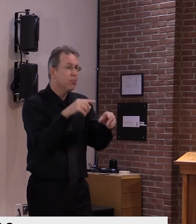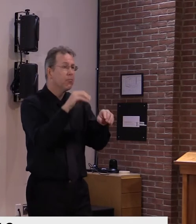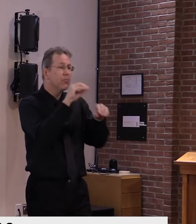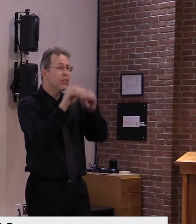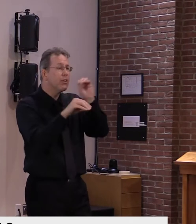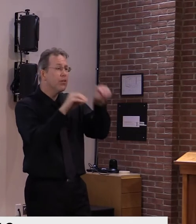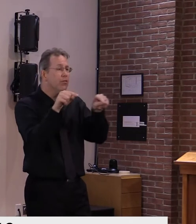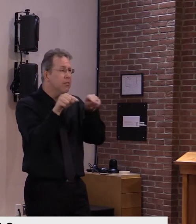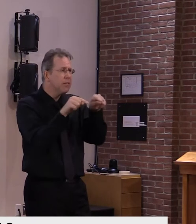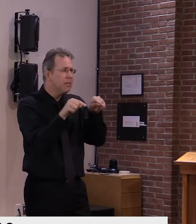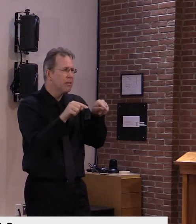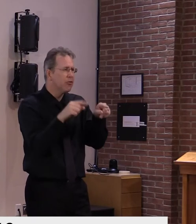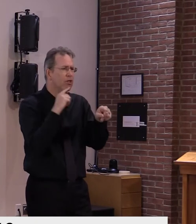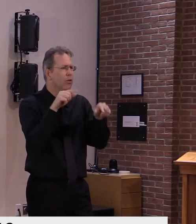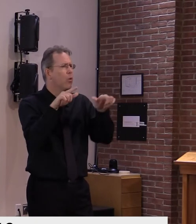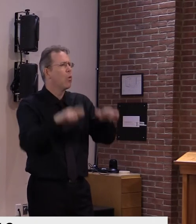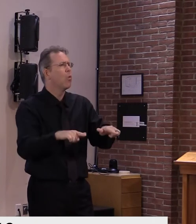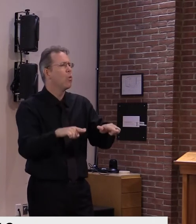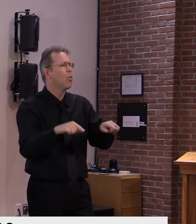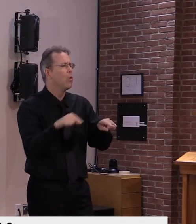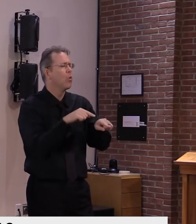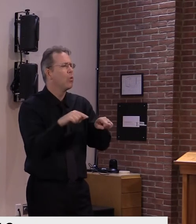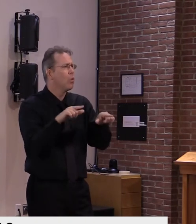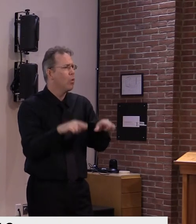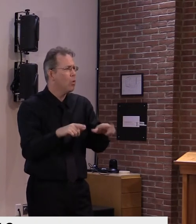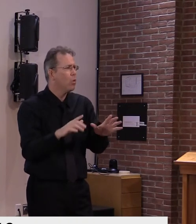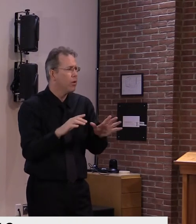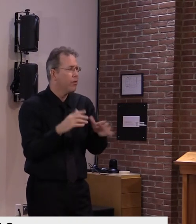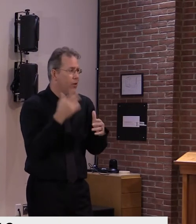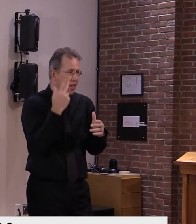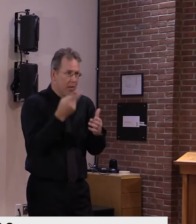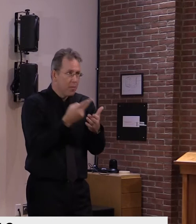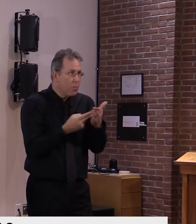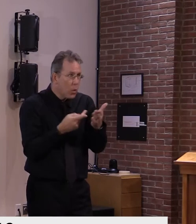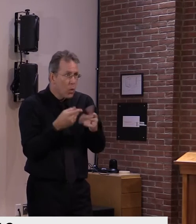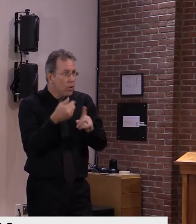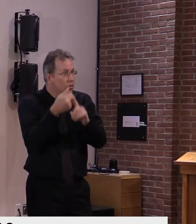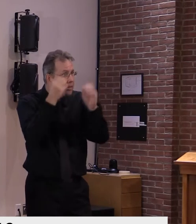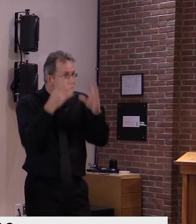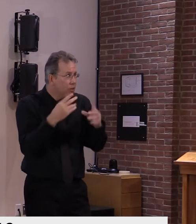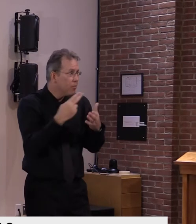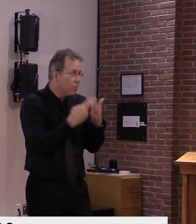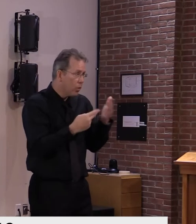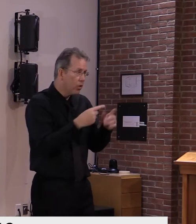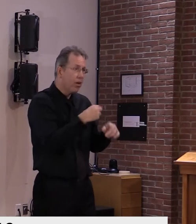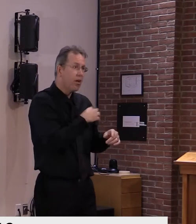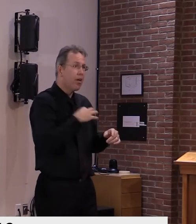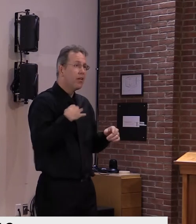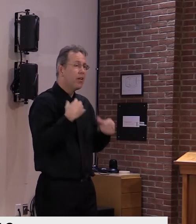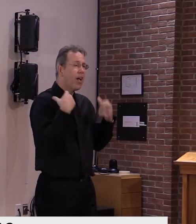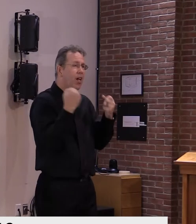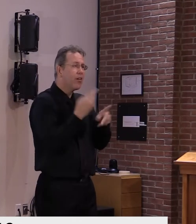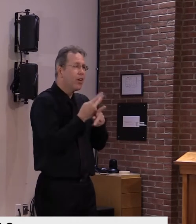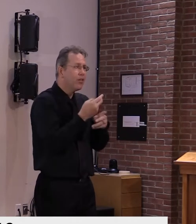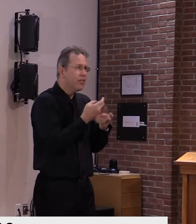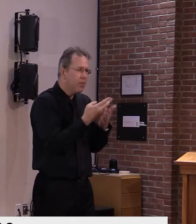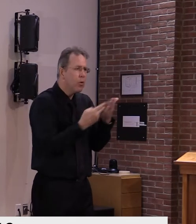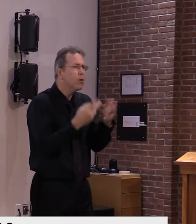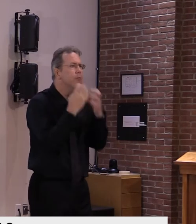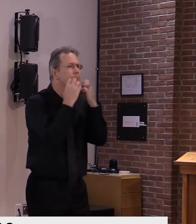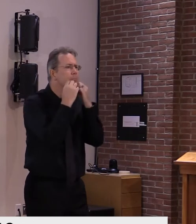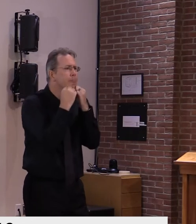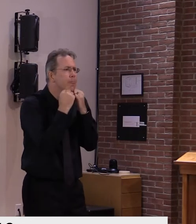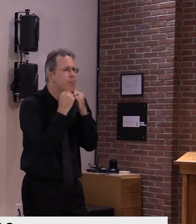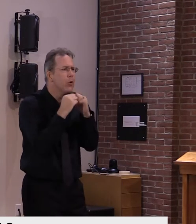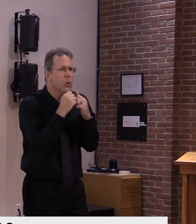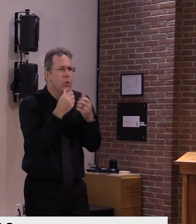in keeping their work sites clear, whether it be a healthcare work site or an education work site. They